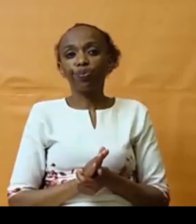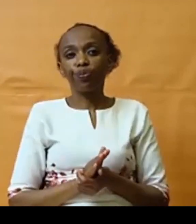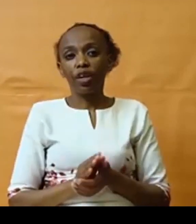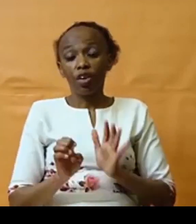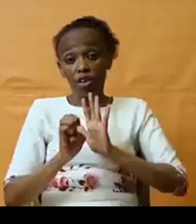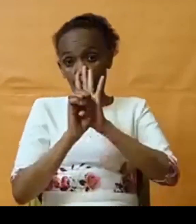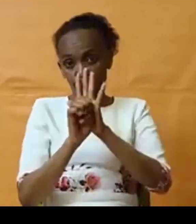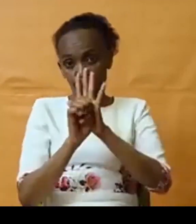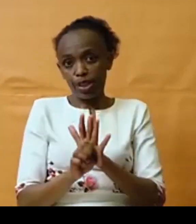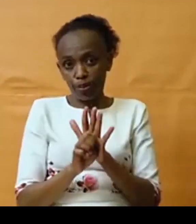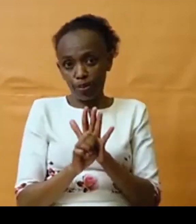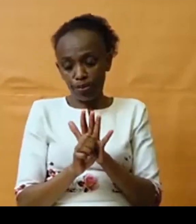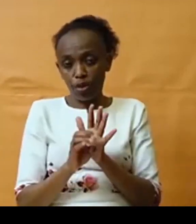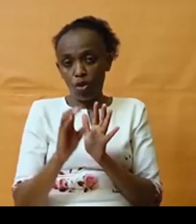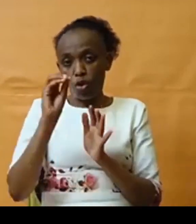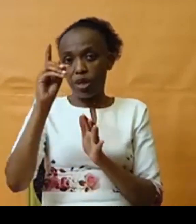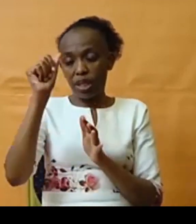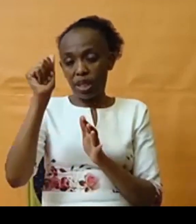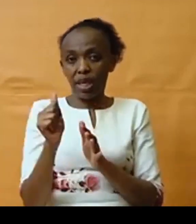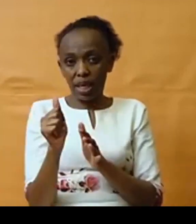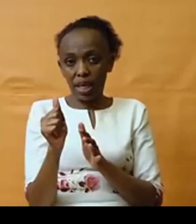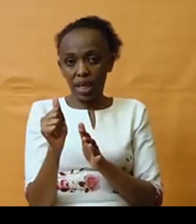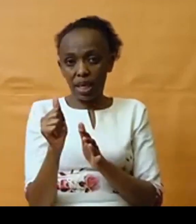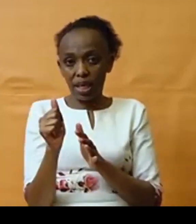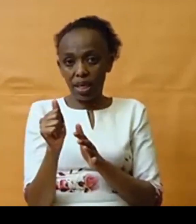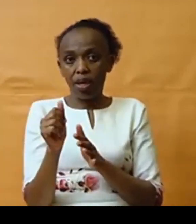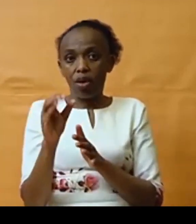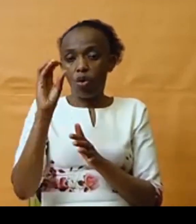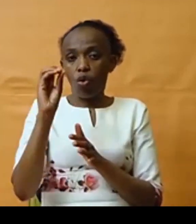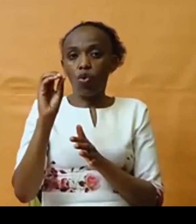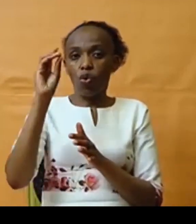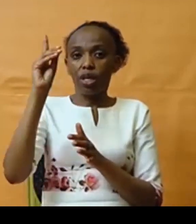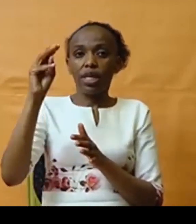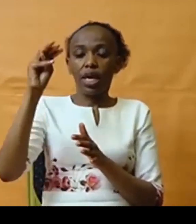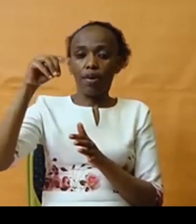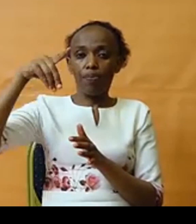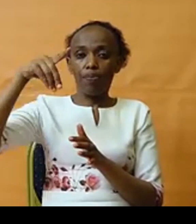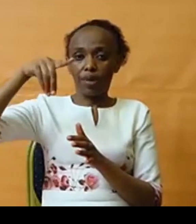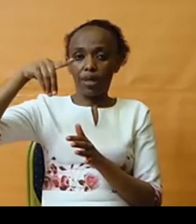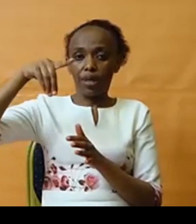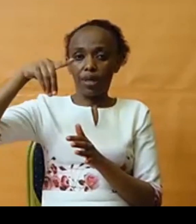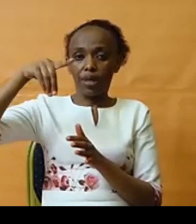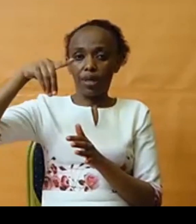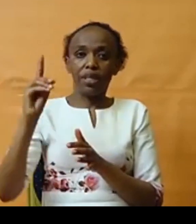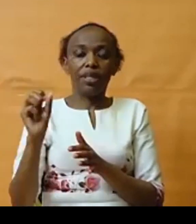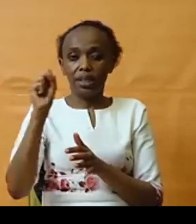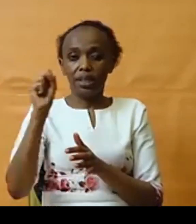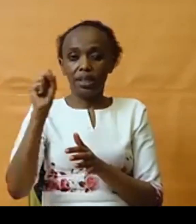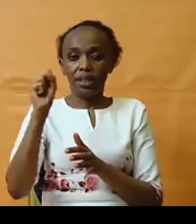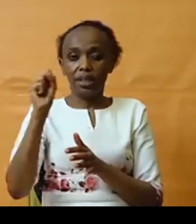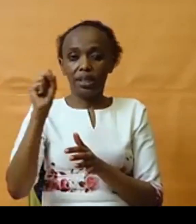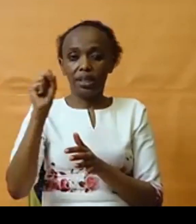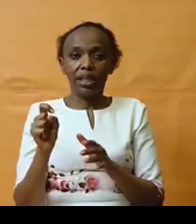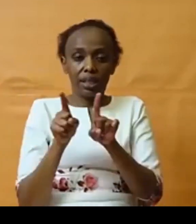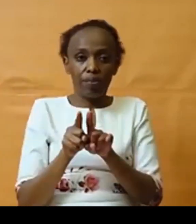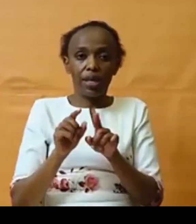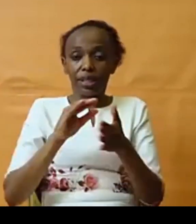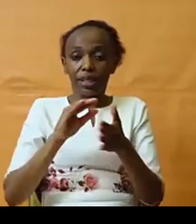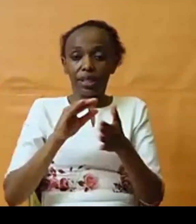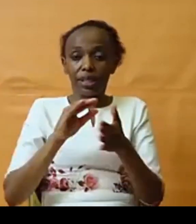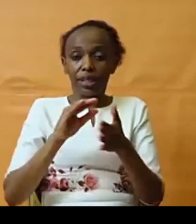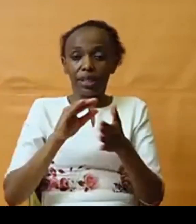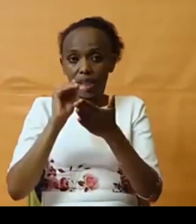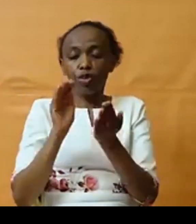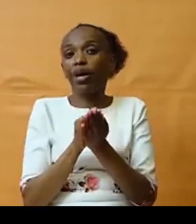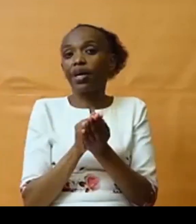for instance, ODA or the MDBs, and by central banks of the OECDs. That's the kind